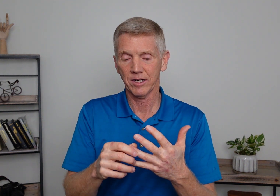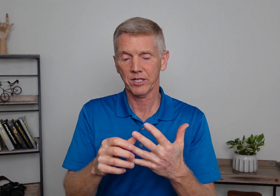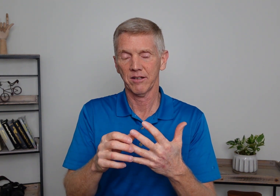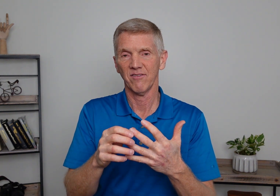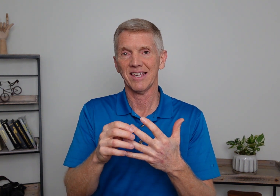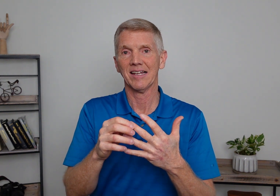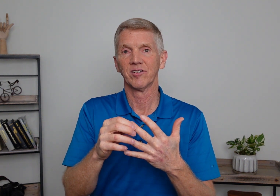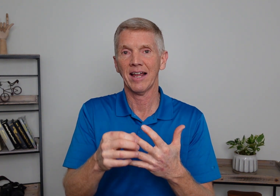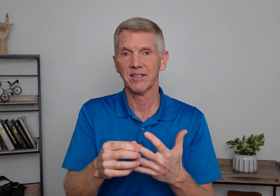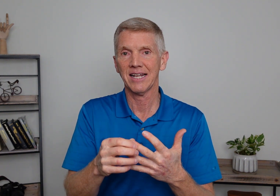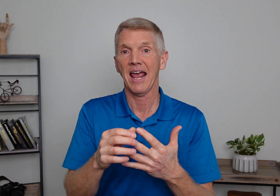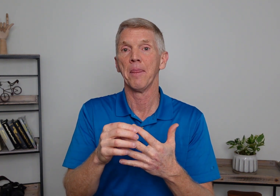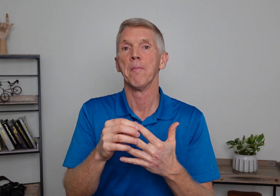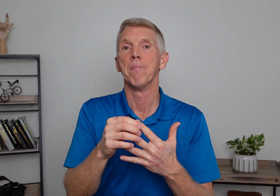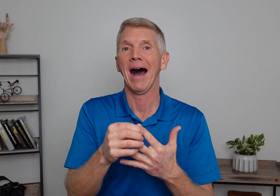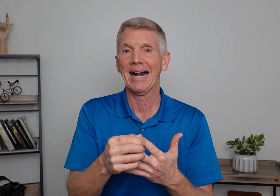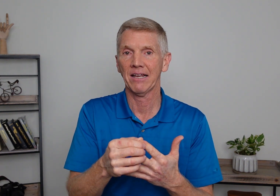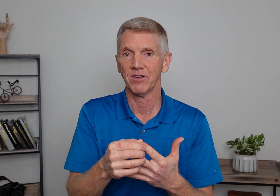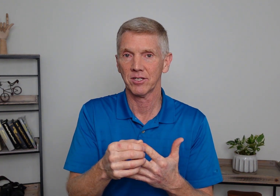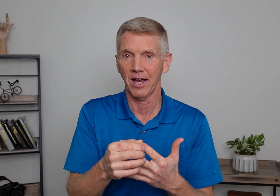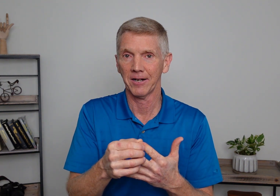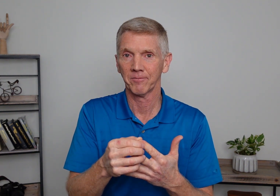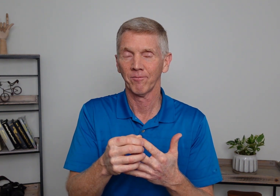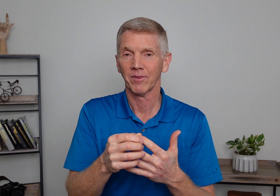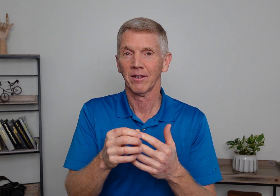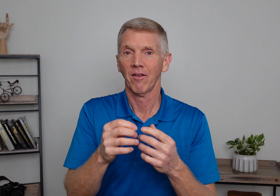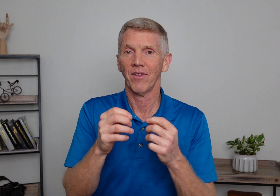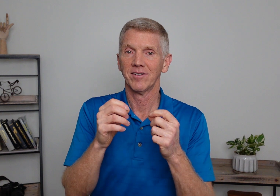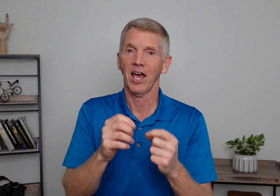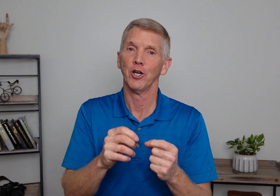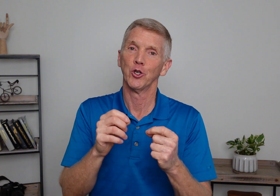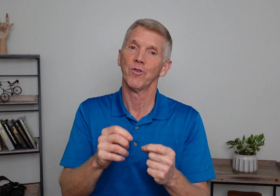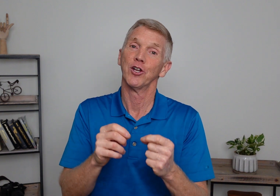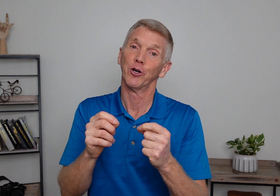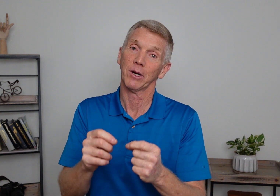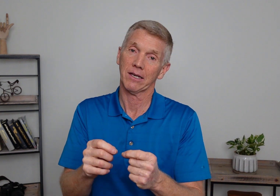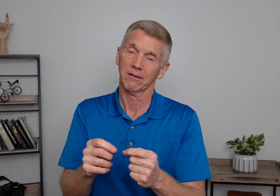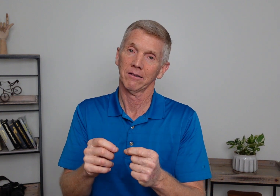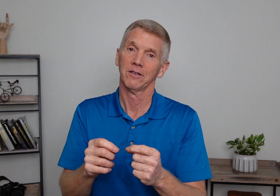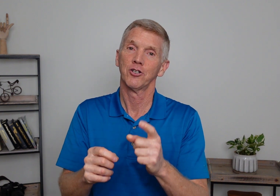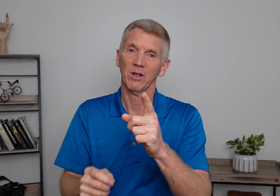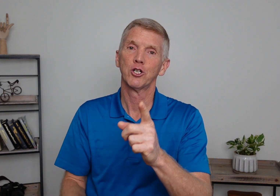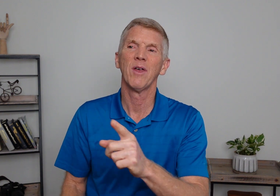directness, the intensity, and the body of the sign that tells you the degree. So let's do that